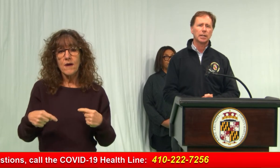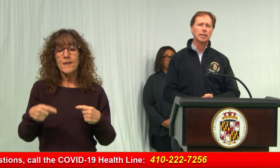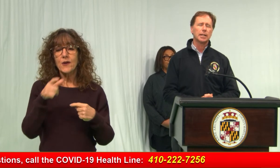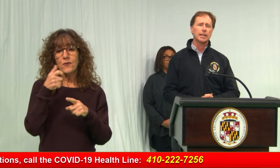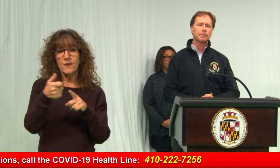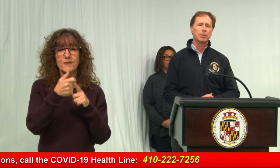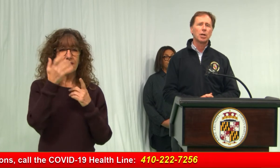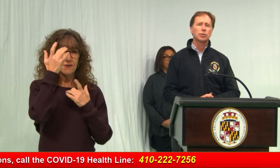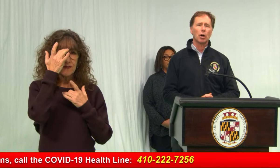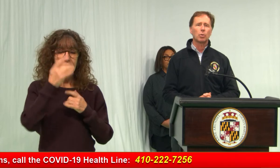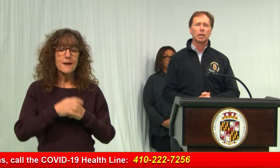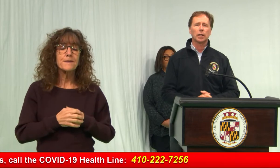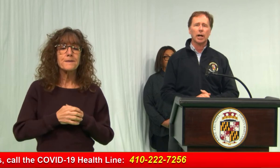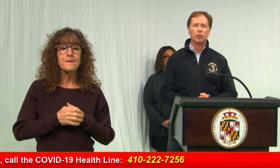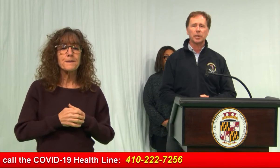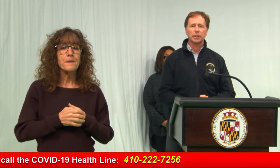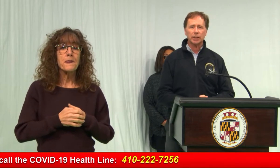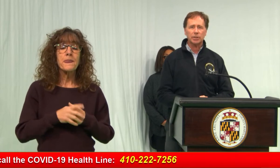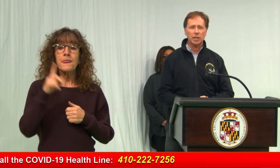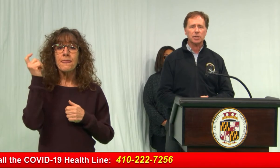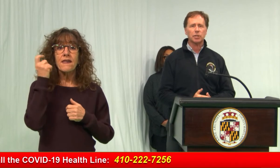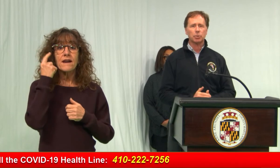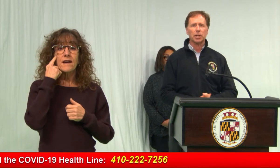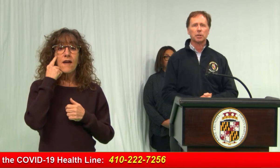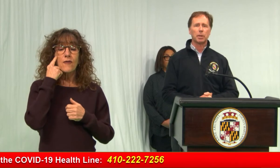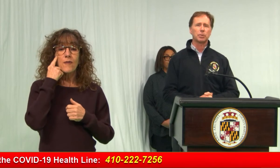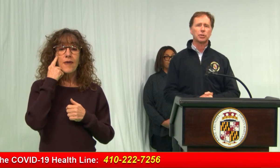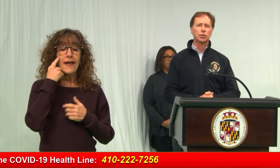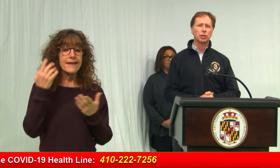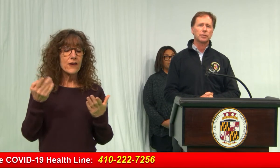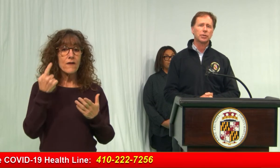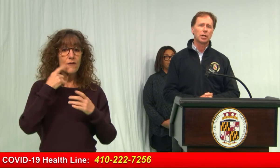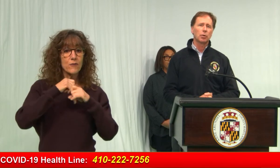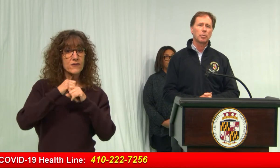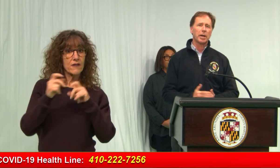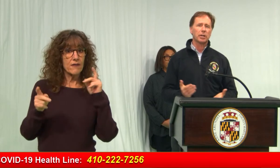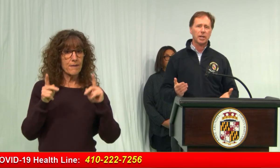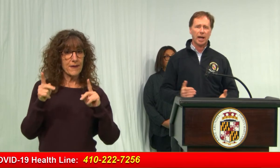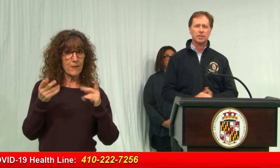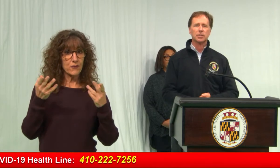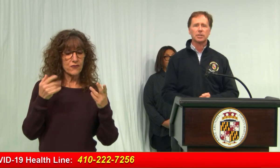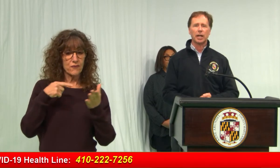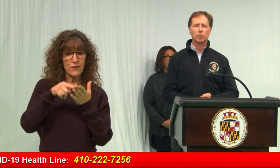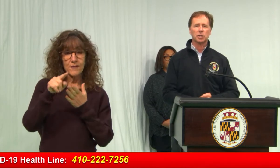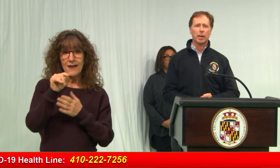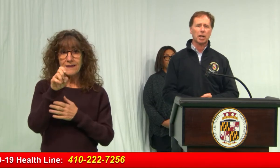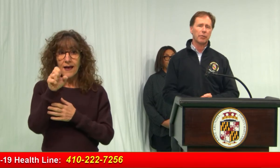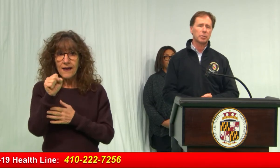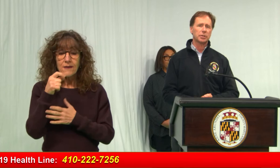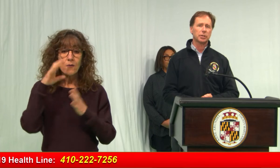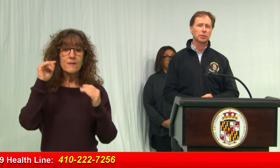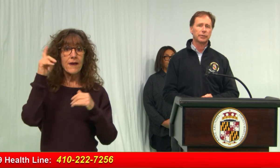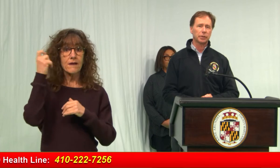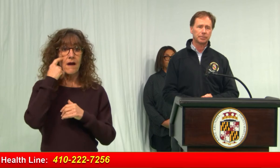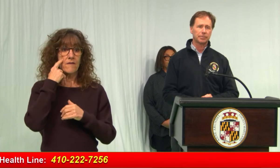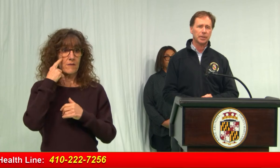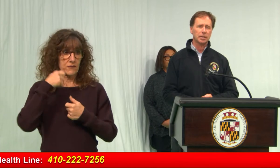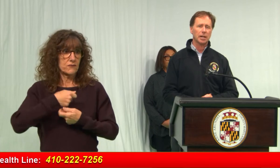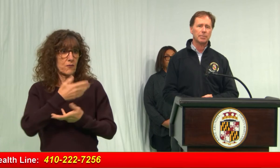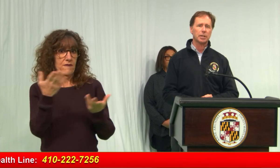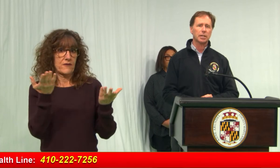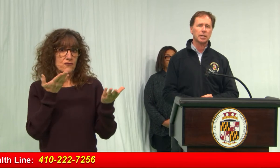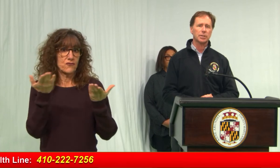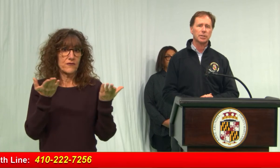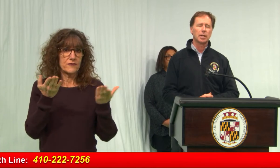sick. So government exists to protect the people it serves. We pay our taxes and we expect government to deliver